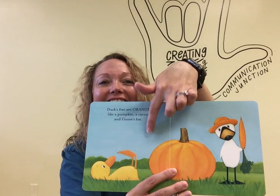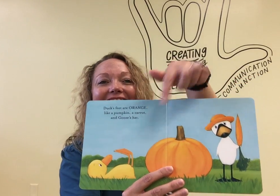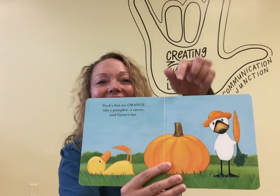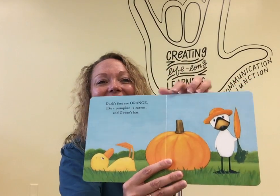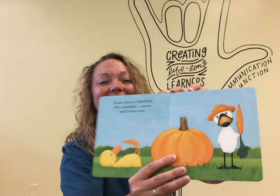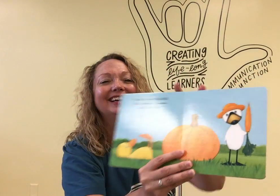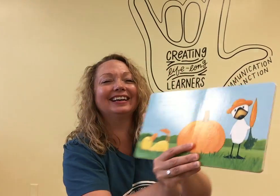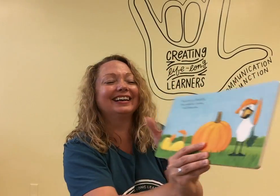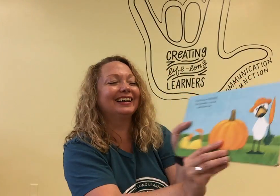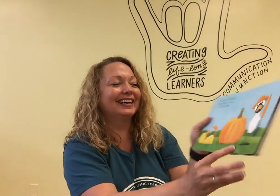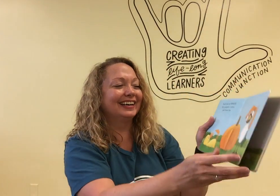air.